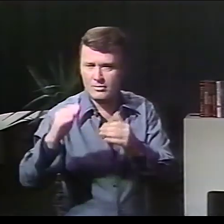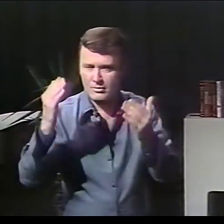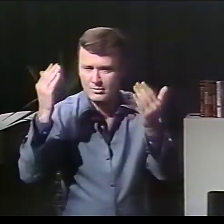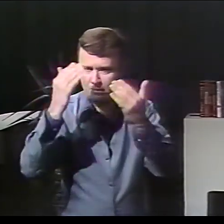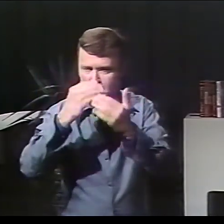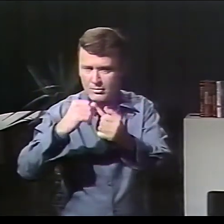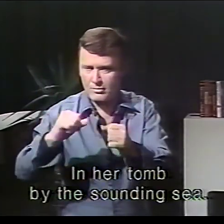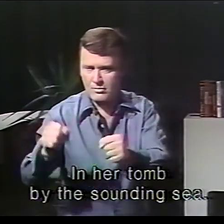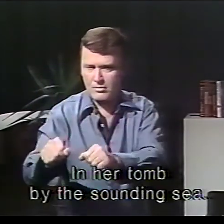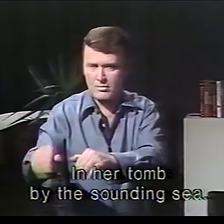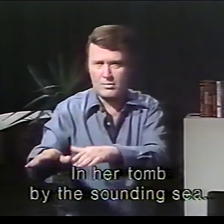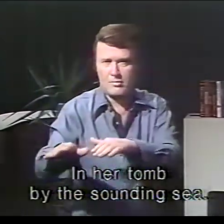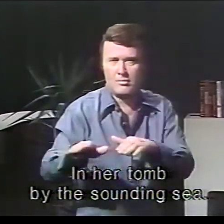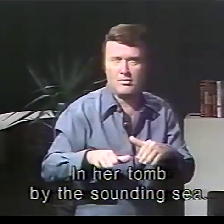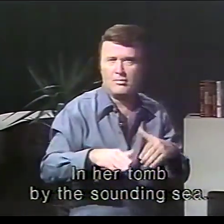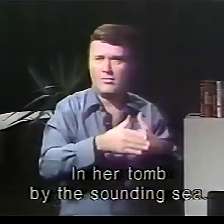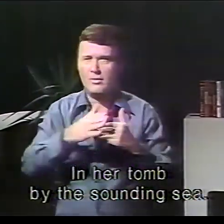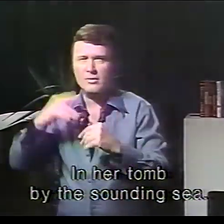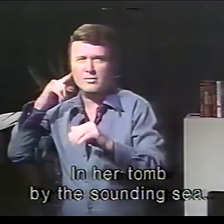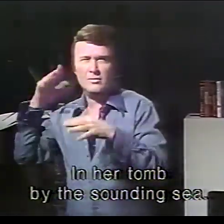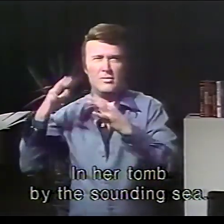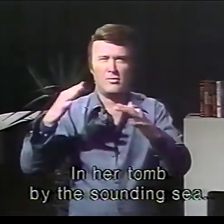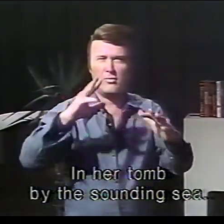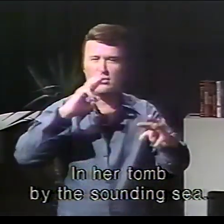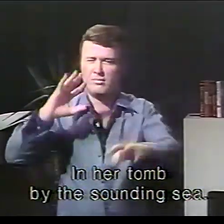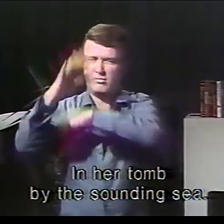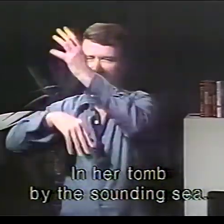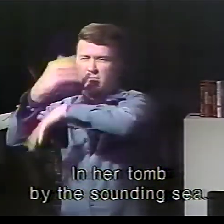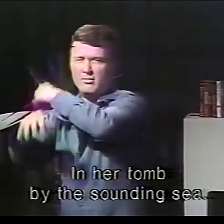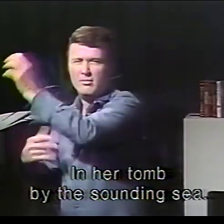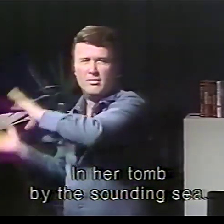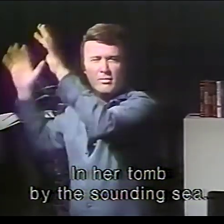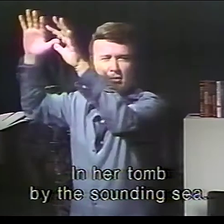in her tomb by the sounding sea.